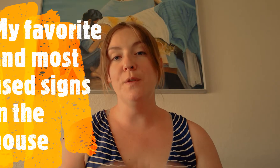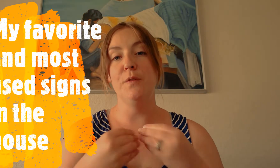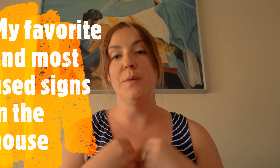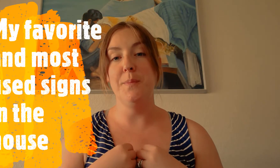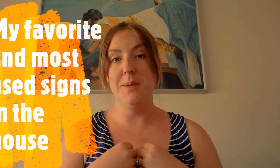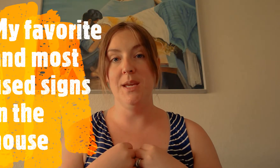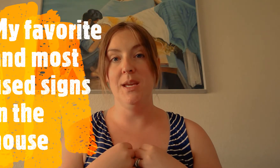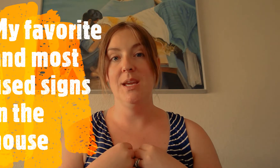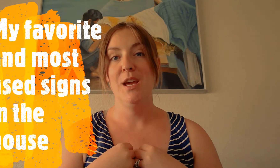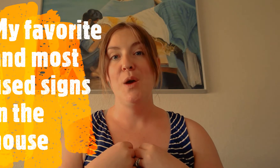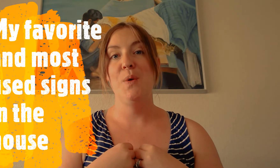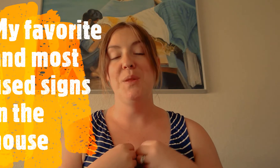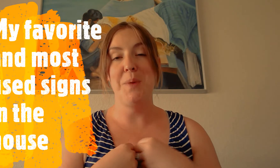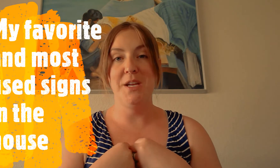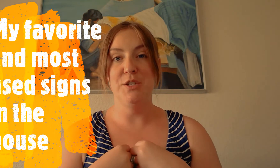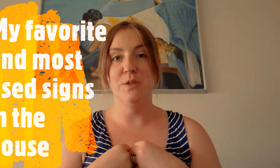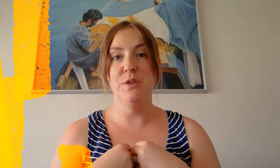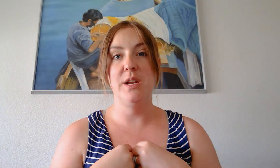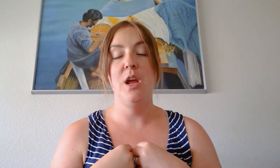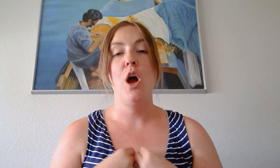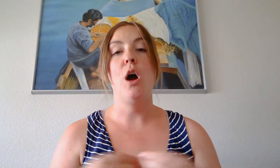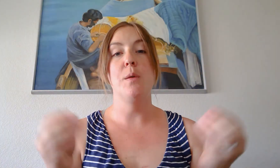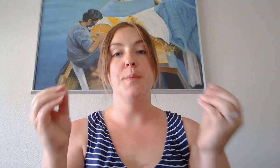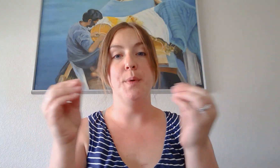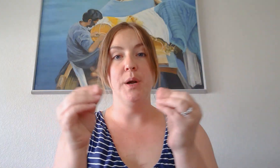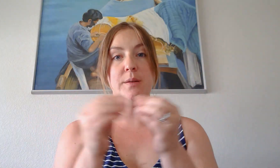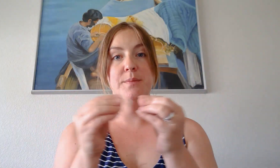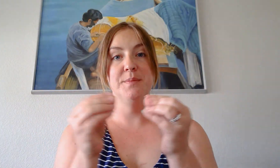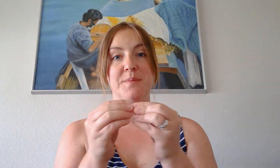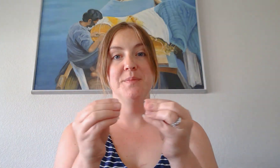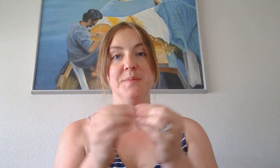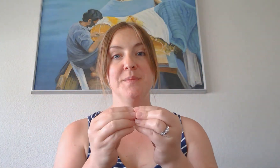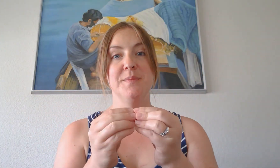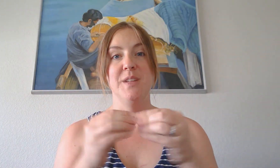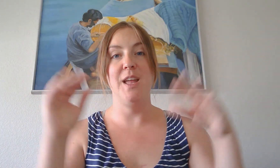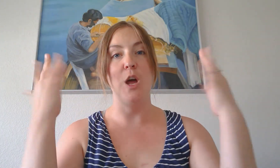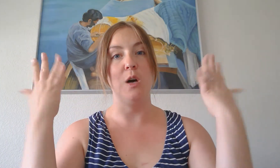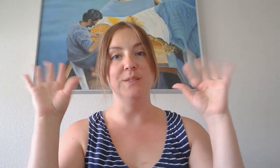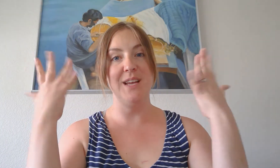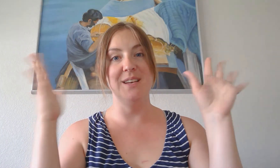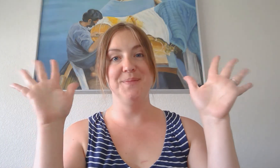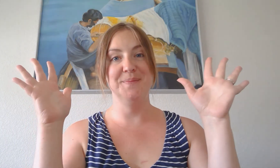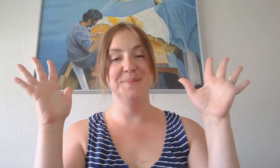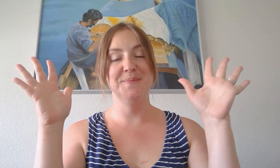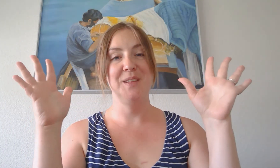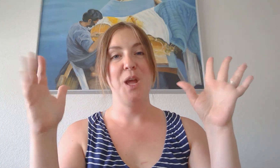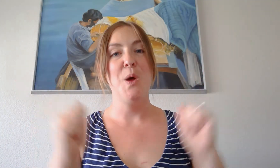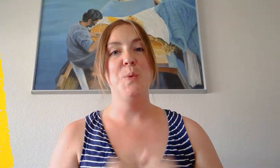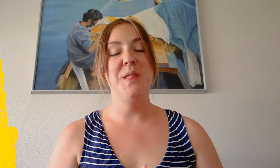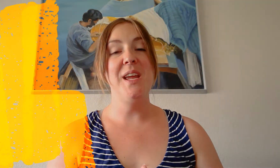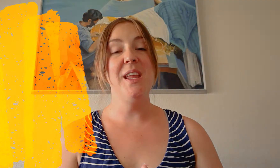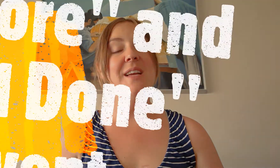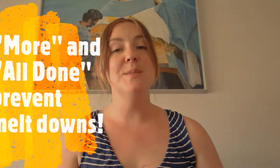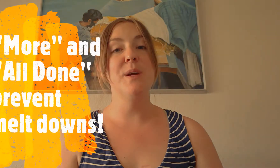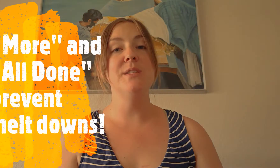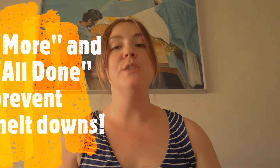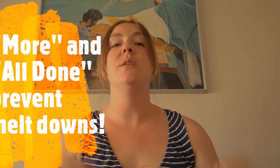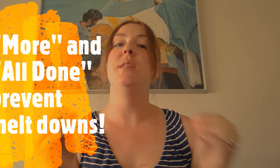for me with my children are more and all done. When they can express to you that they